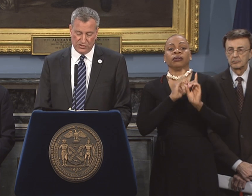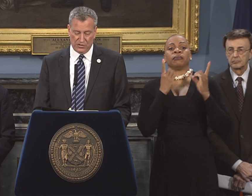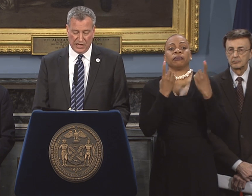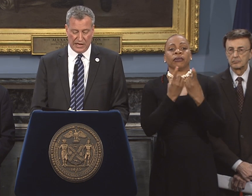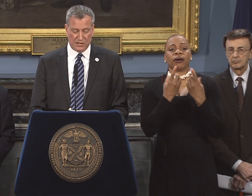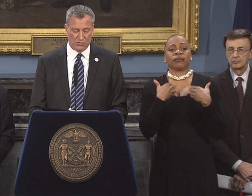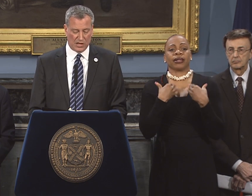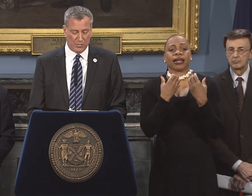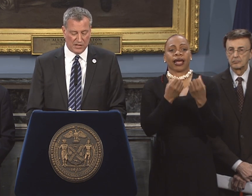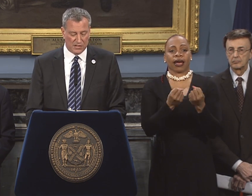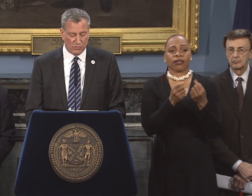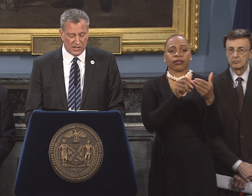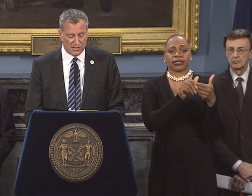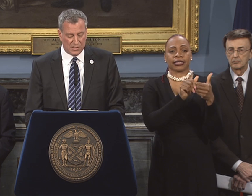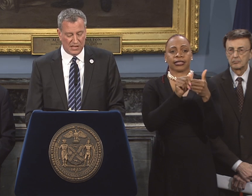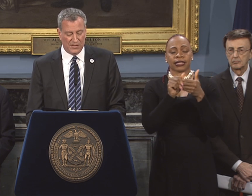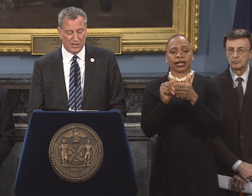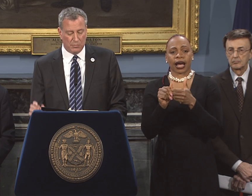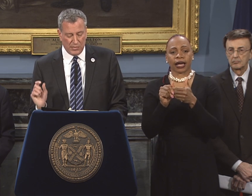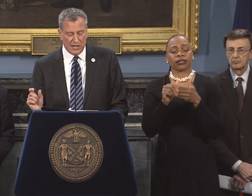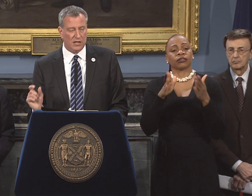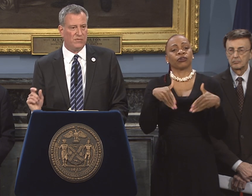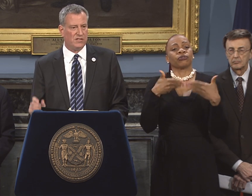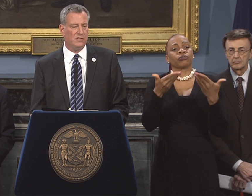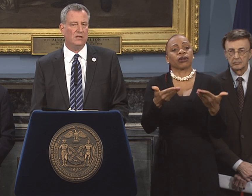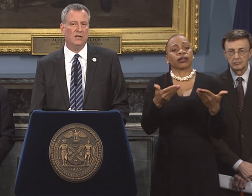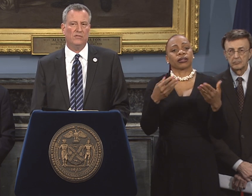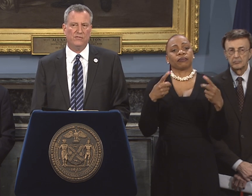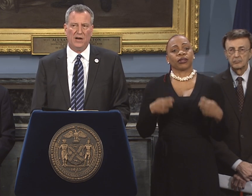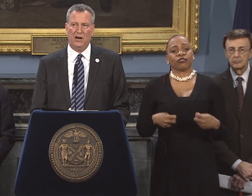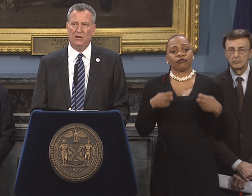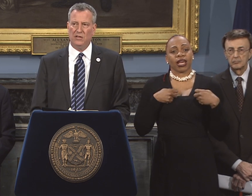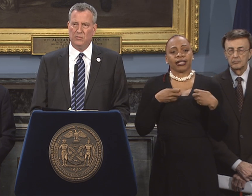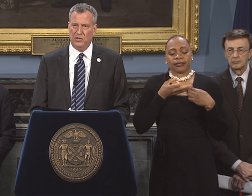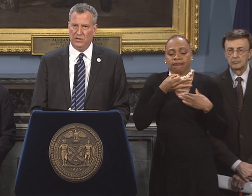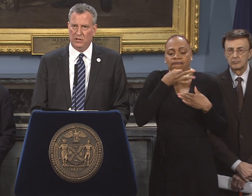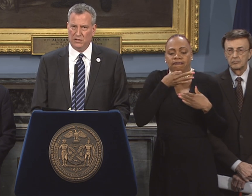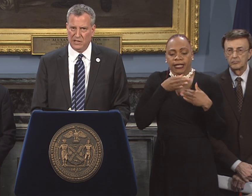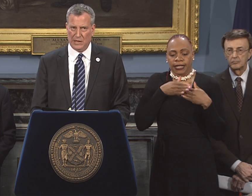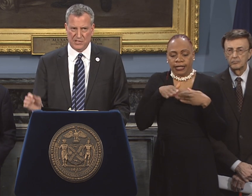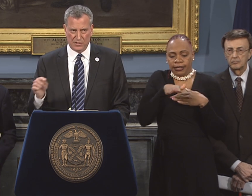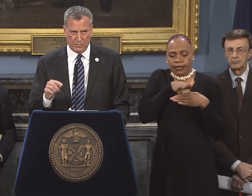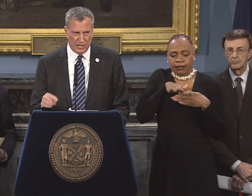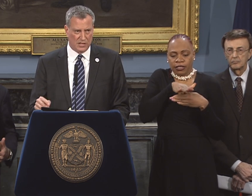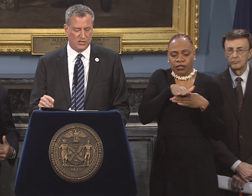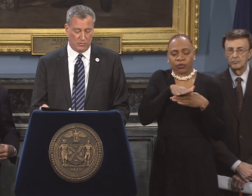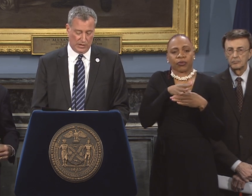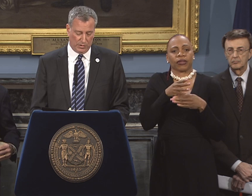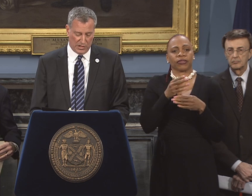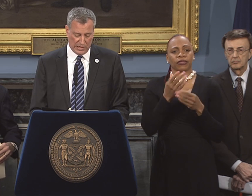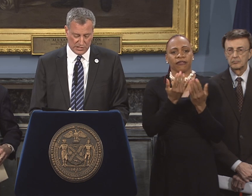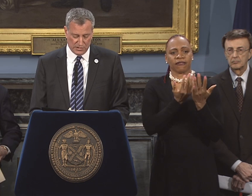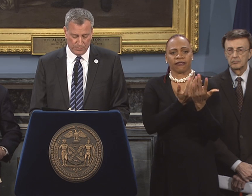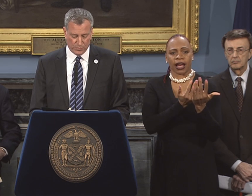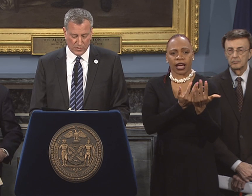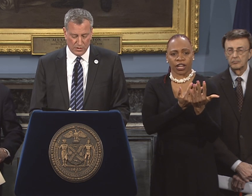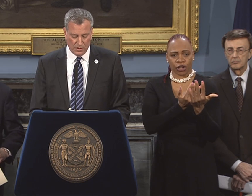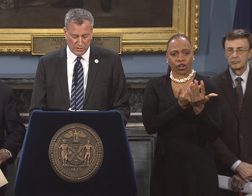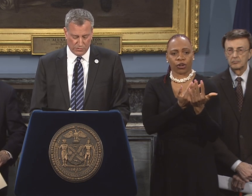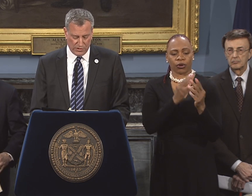has issued guidance, recommends that residents in the immediate vicinity of the fire and the building collapse, in the immediate surrounding